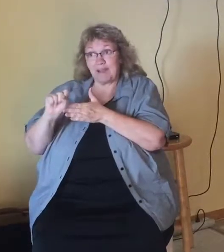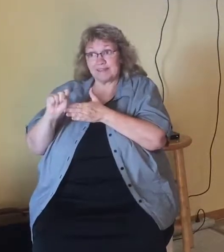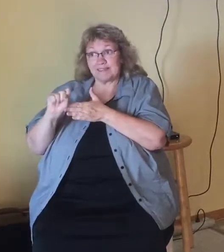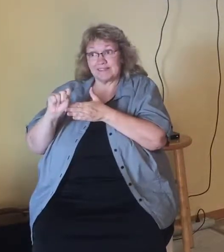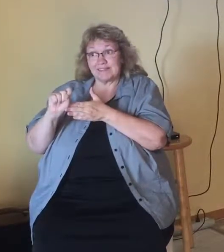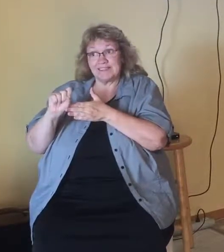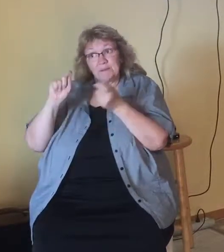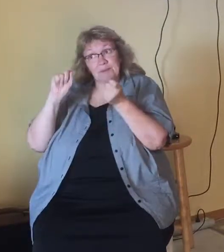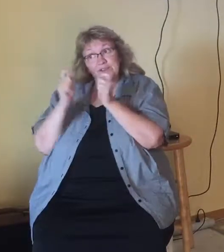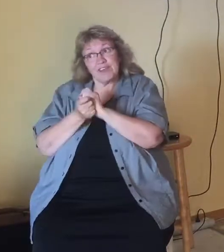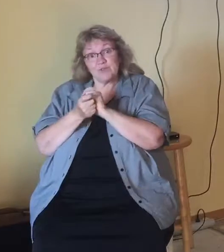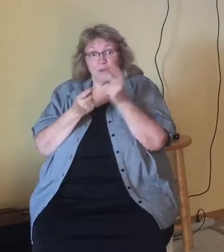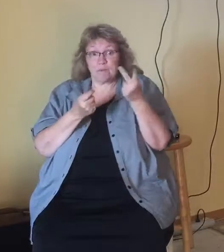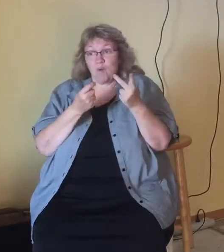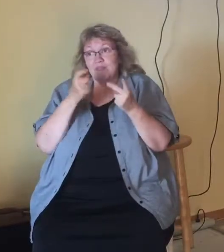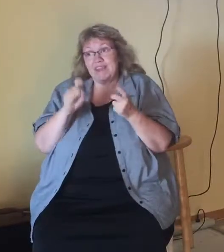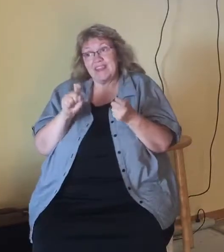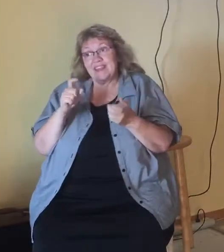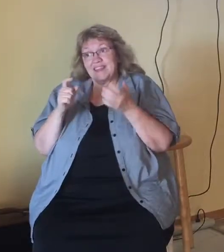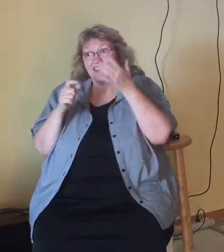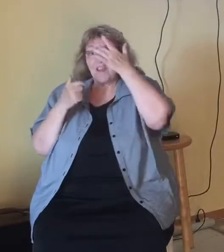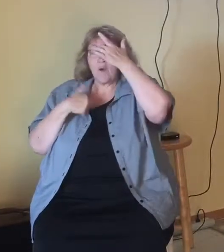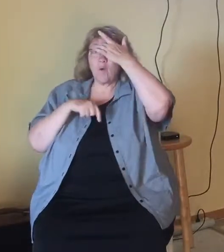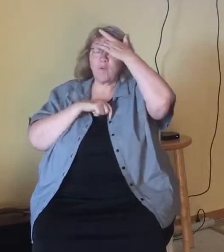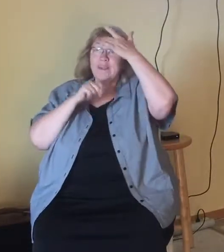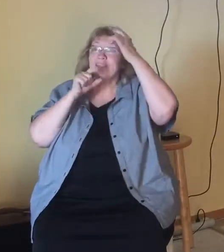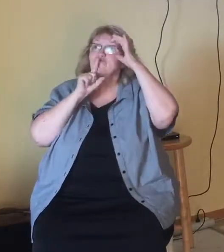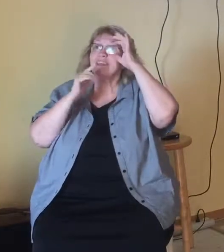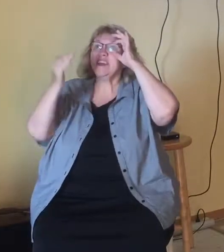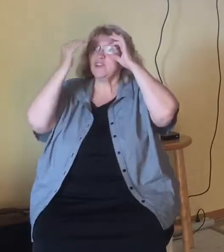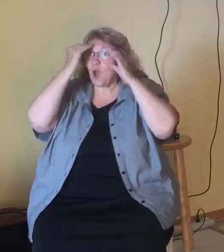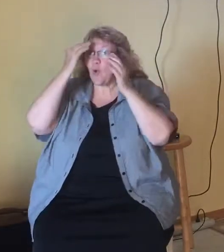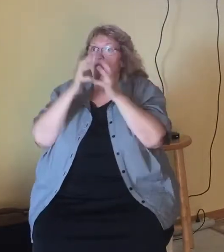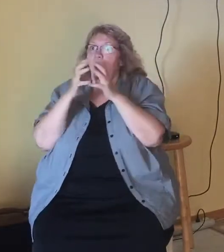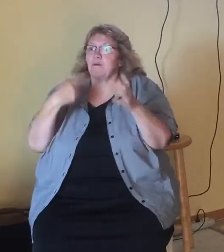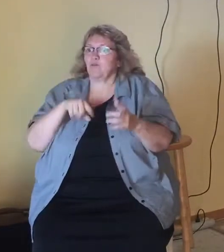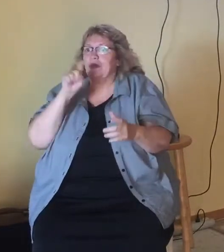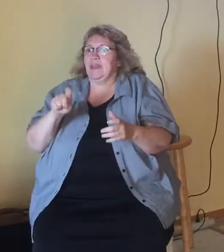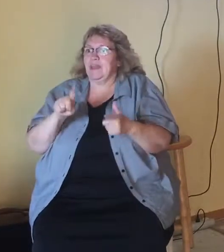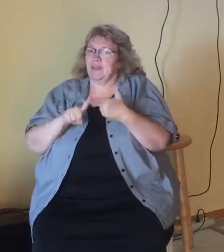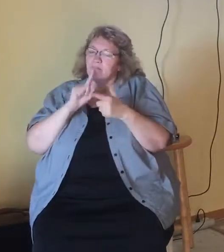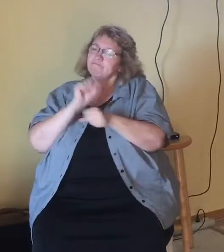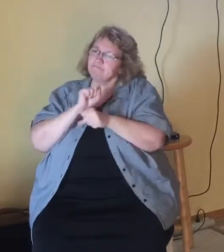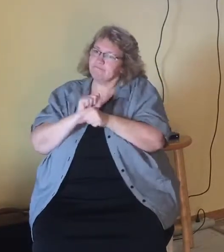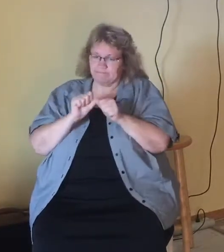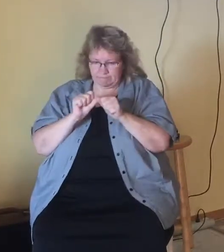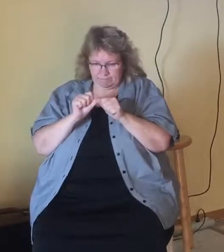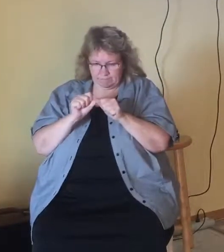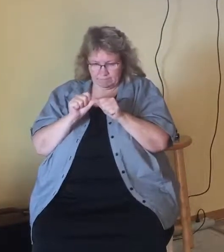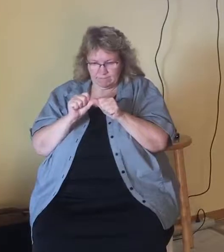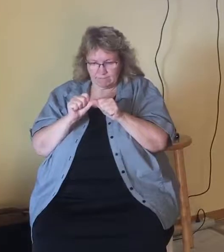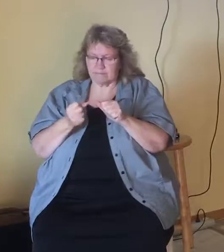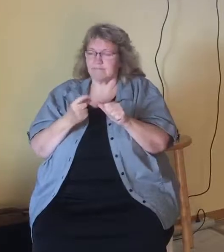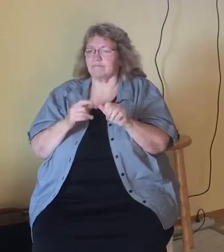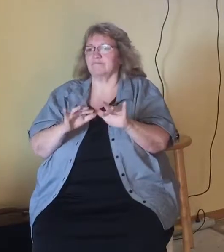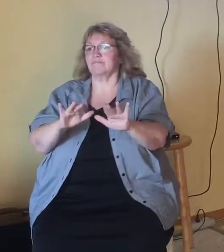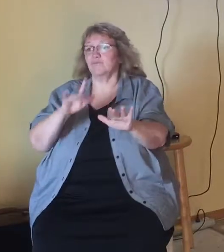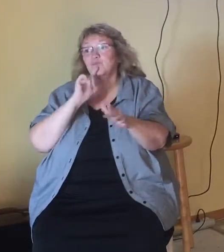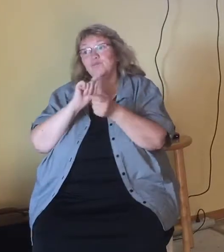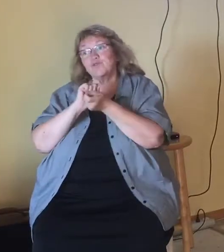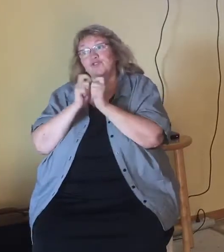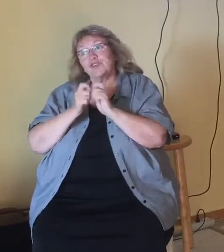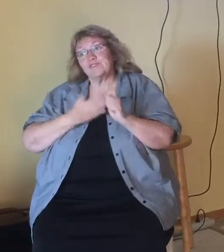both needed. And to be honest, we didn't know how bad we needed it until we got consistent. And it's been a life